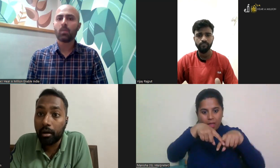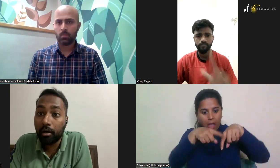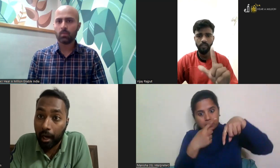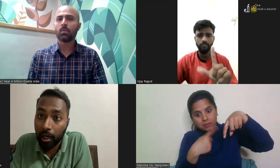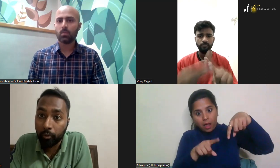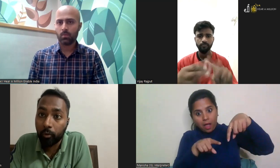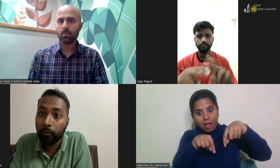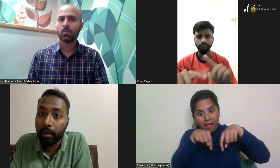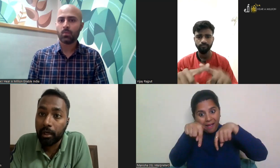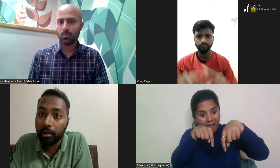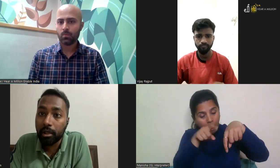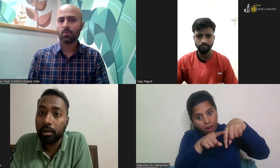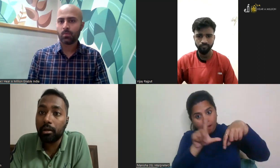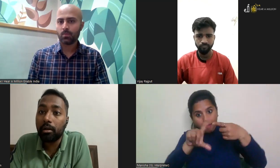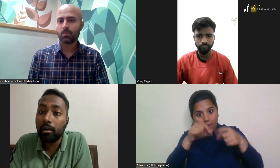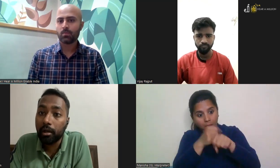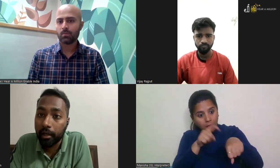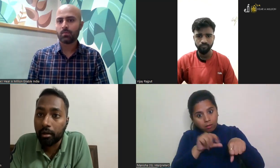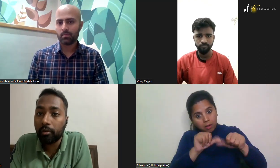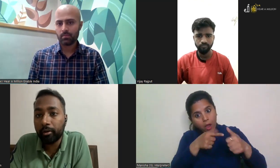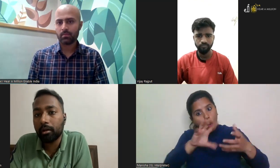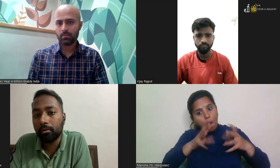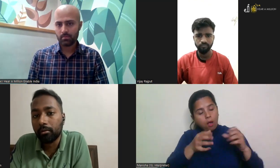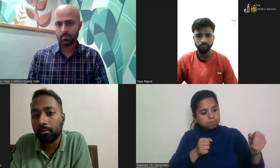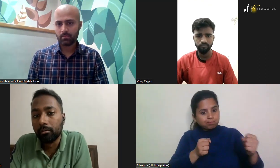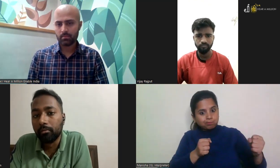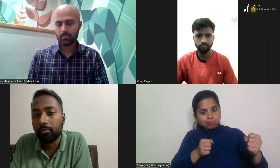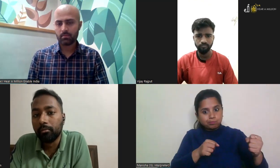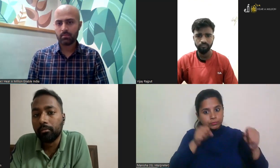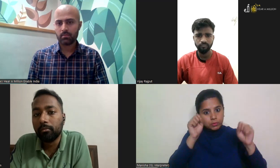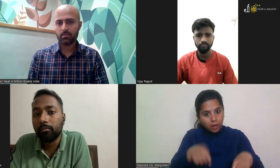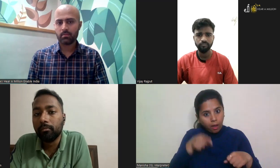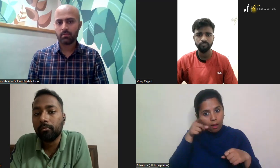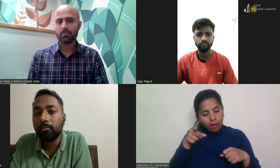they can drive automatically gear vehicle.